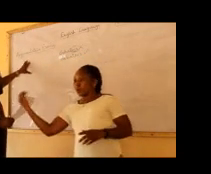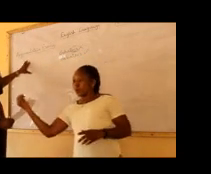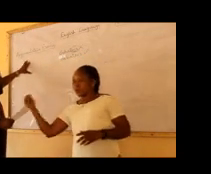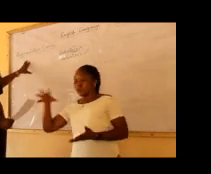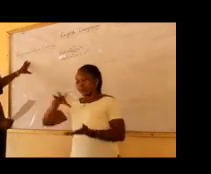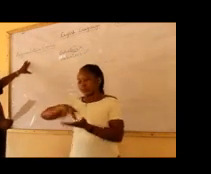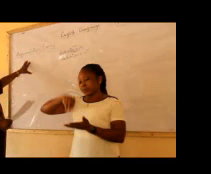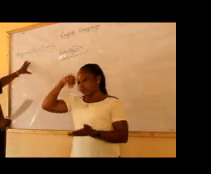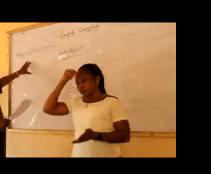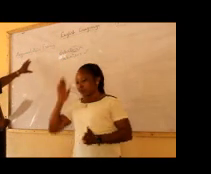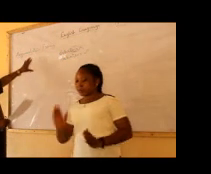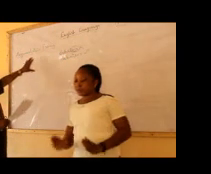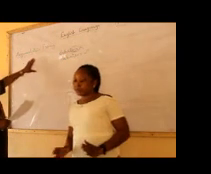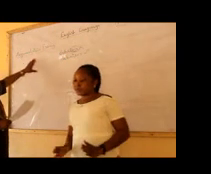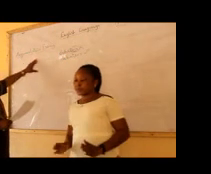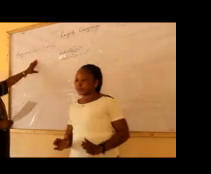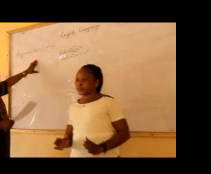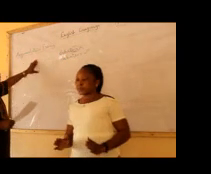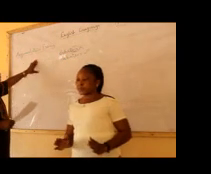our guests,